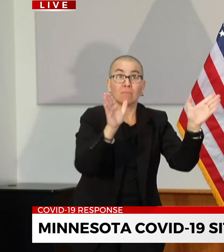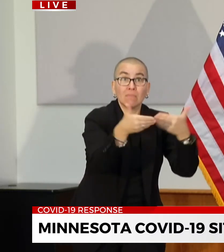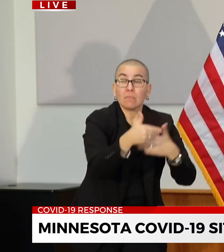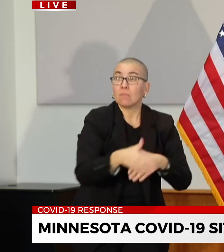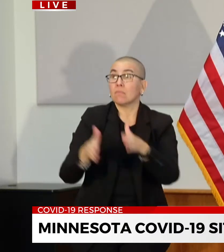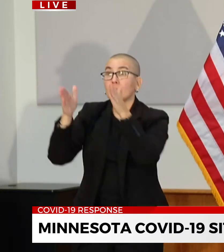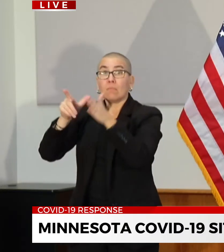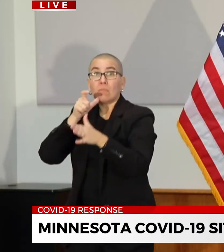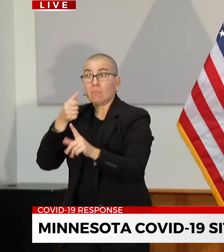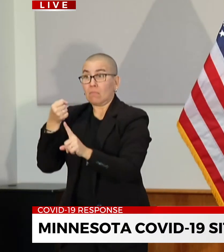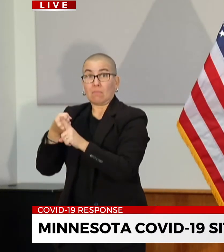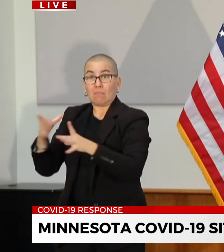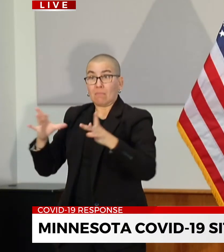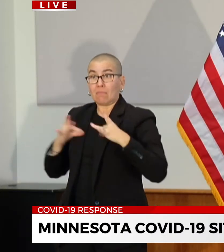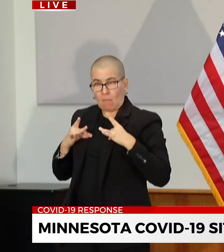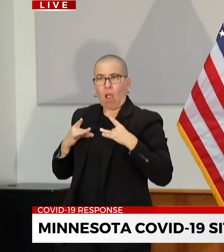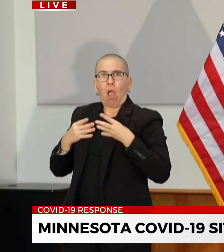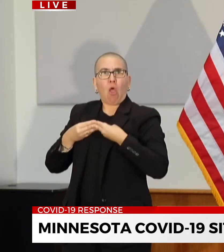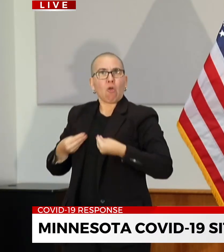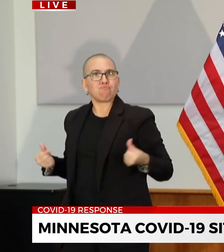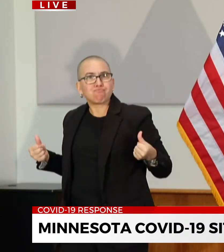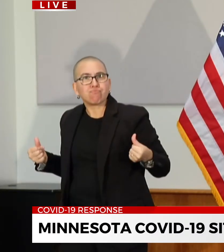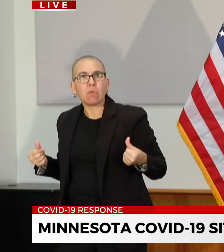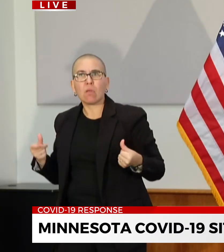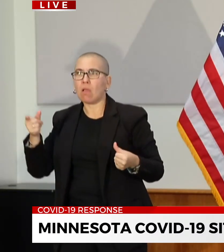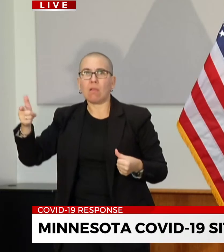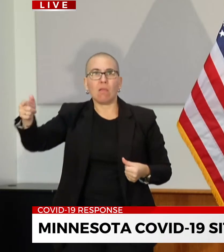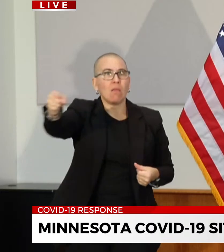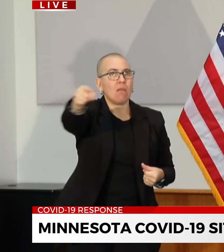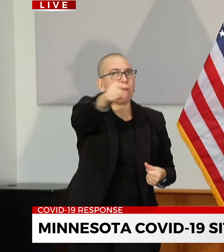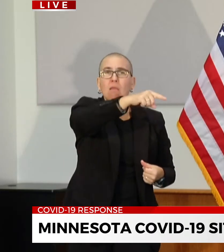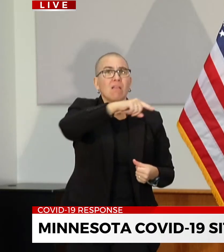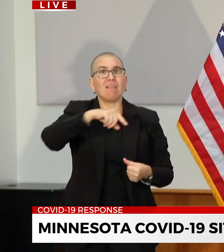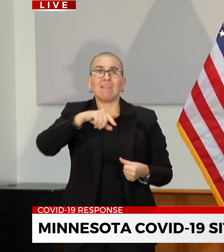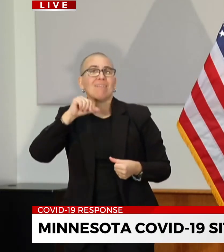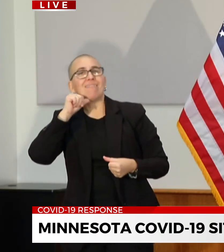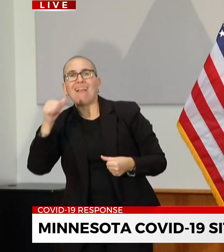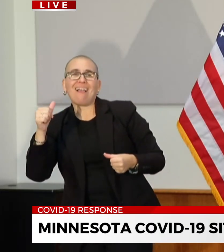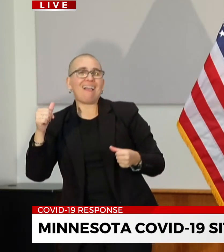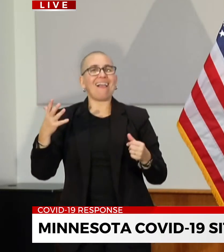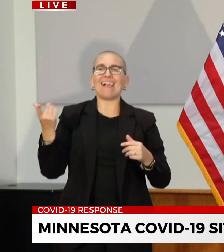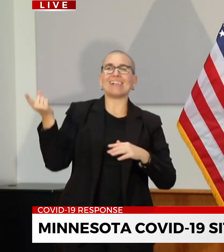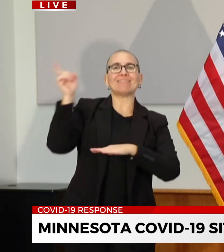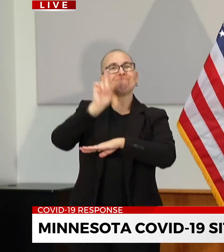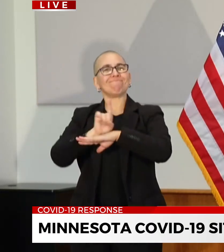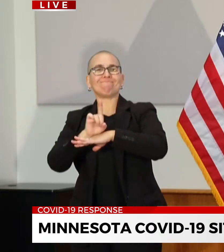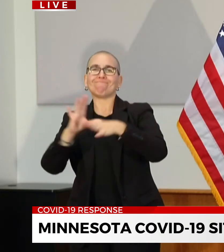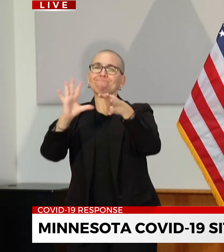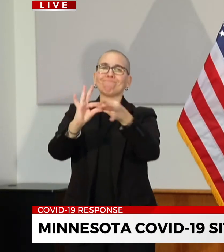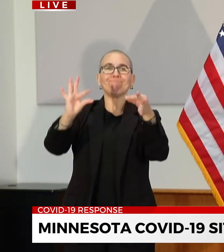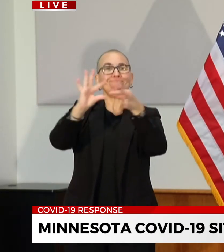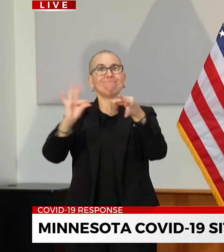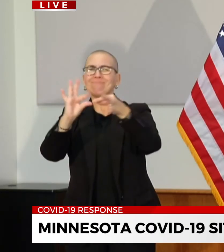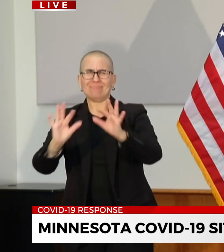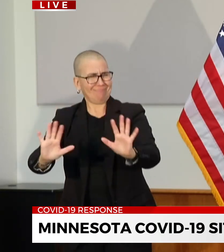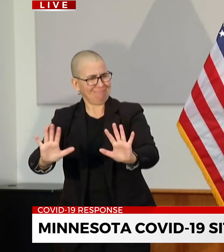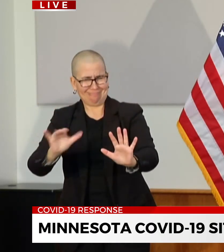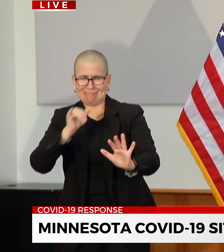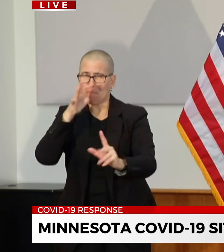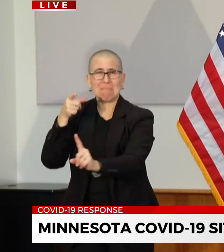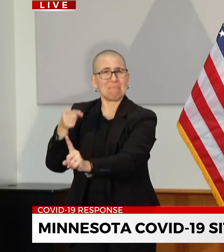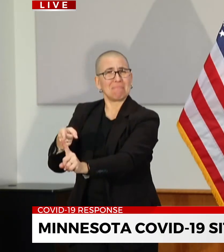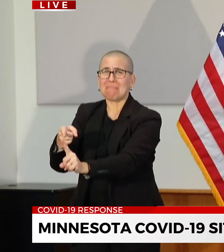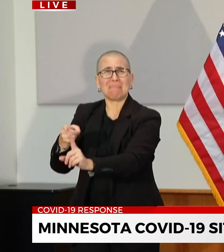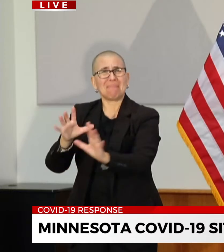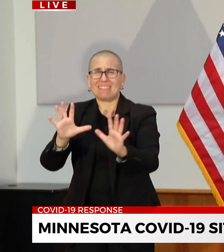Health, they're not here validating my position around COVID-19. I'm here to make sure the state is validating the science